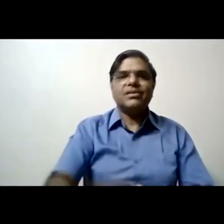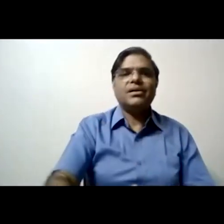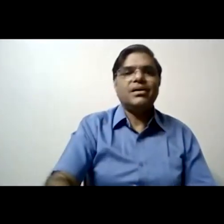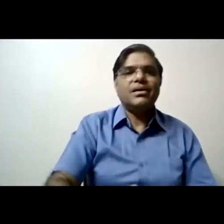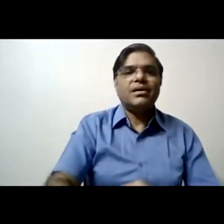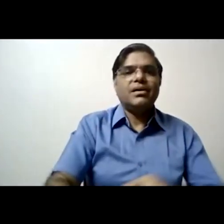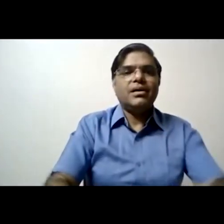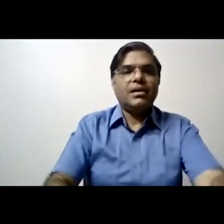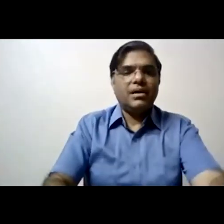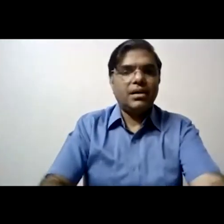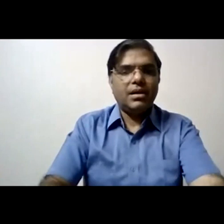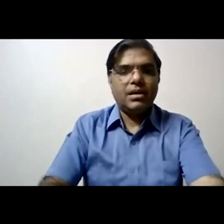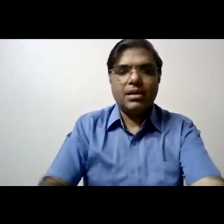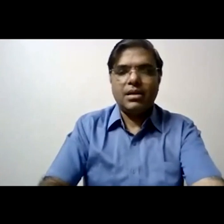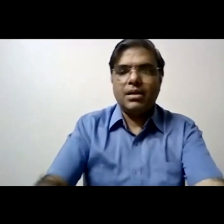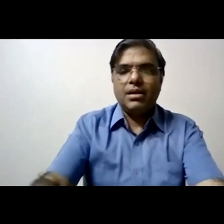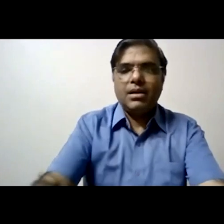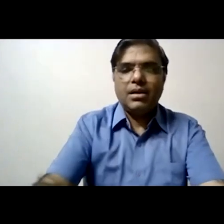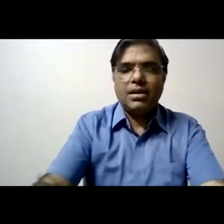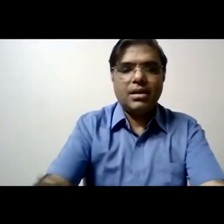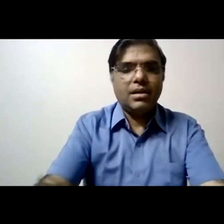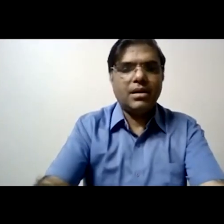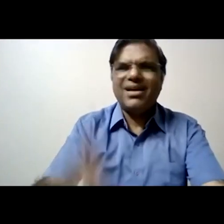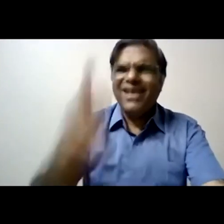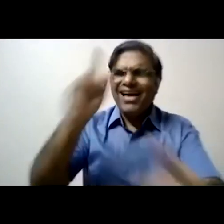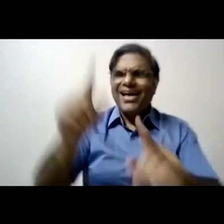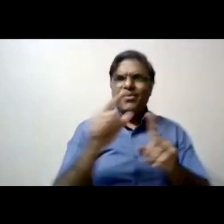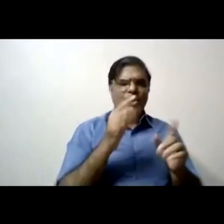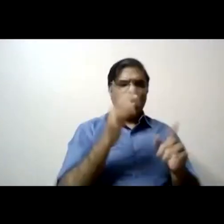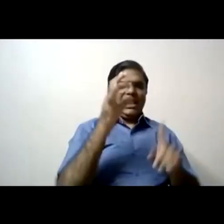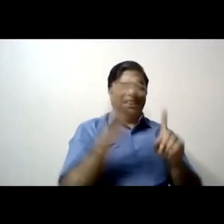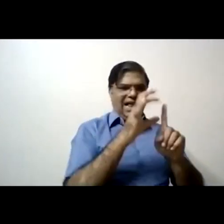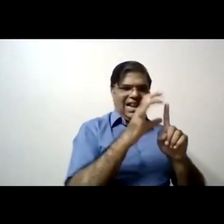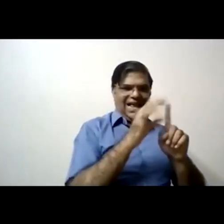So my PIN code is 110092.